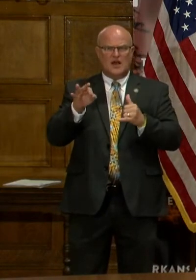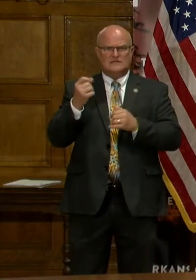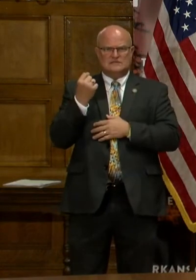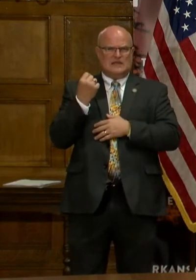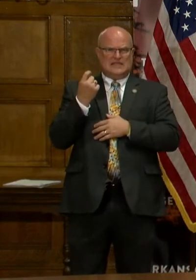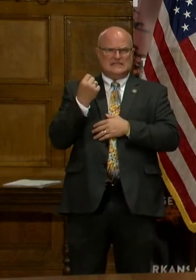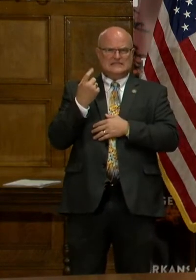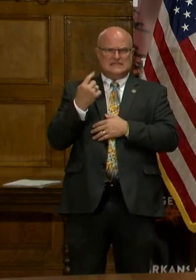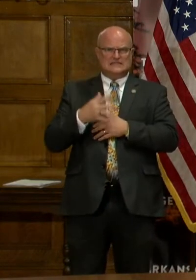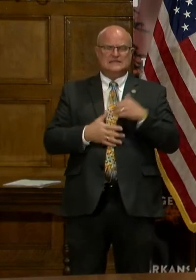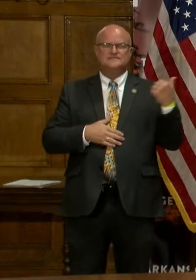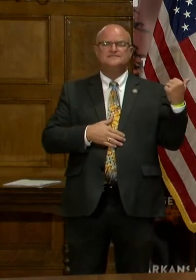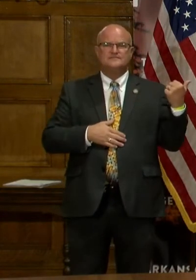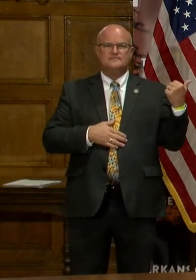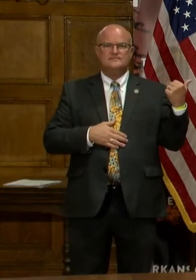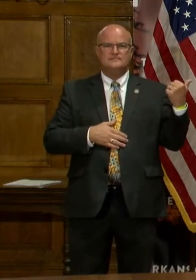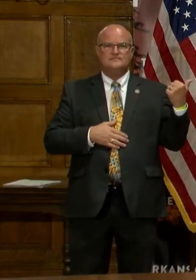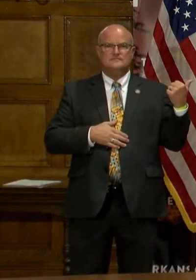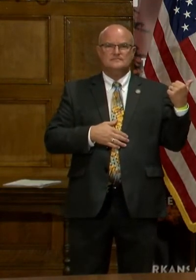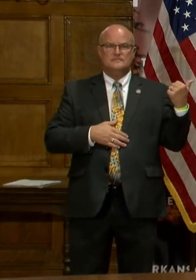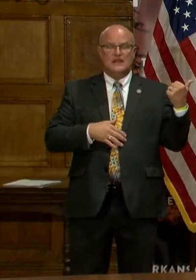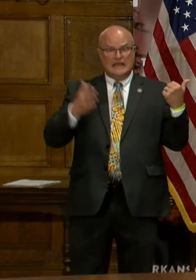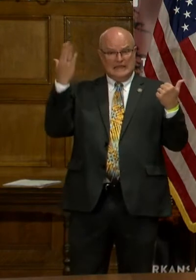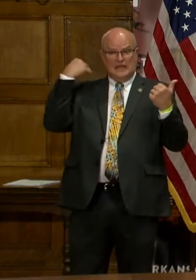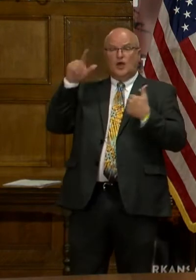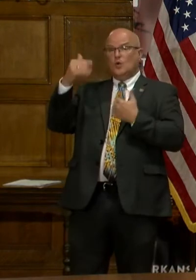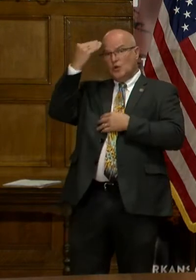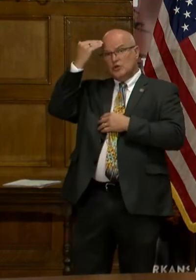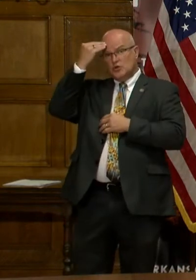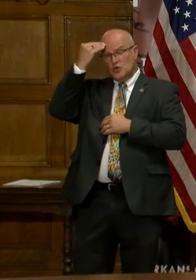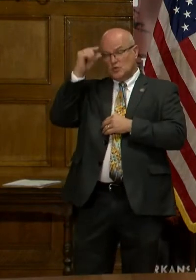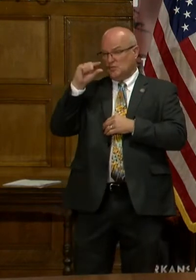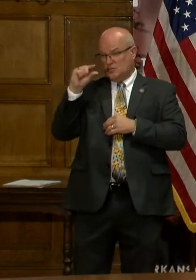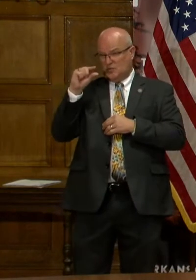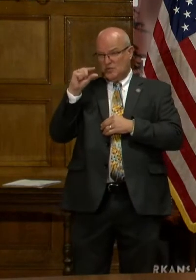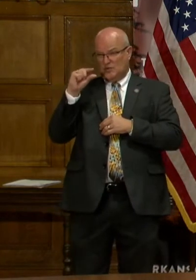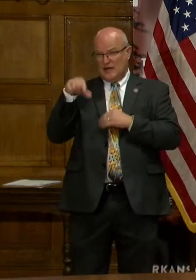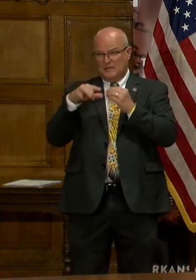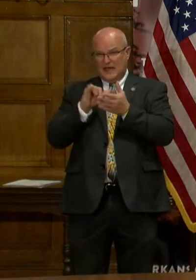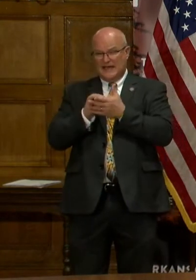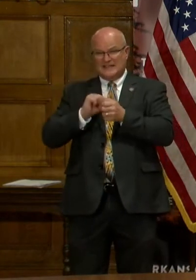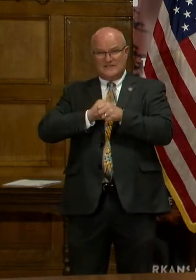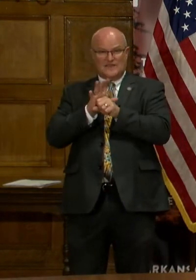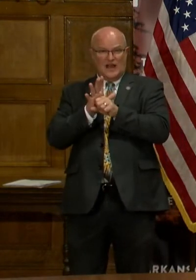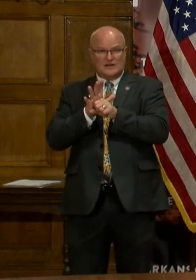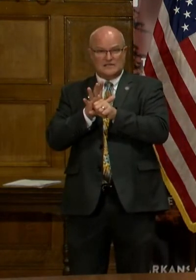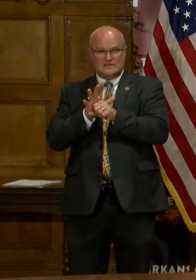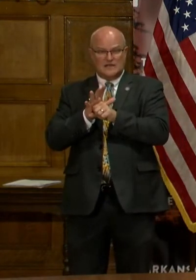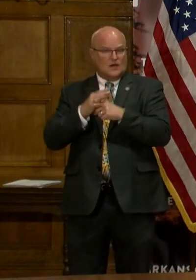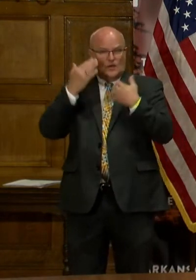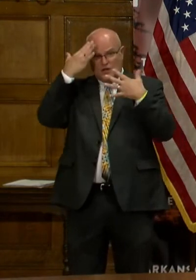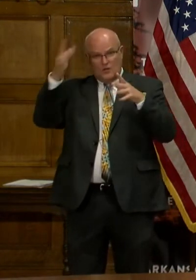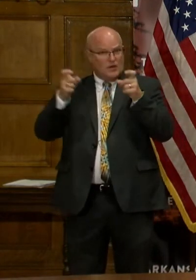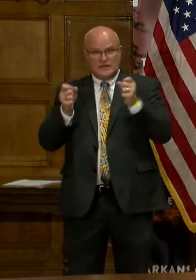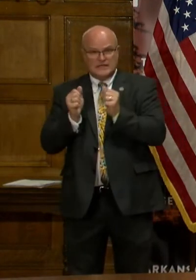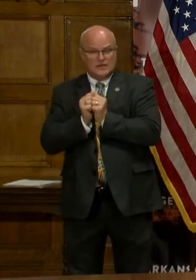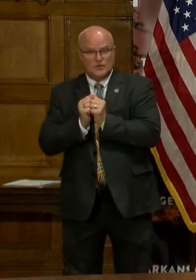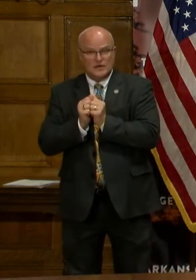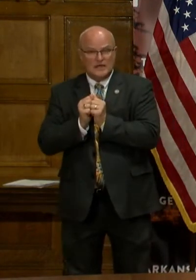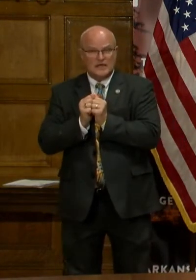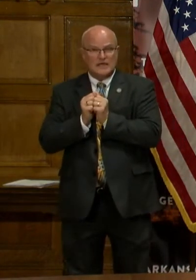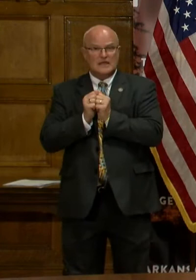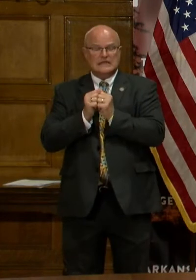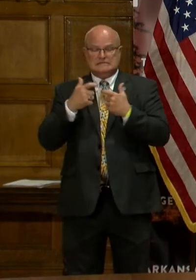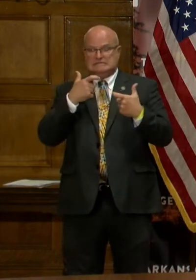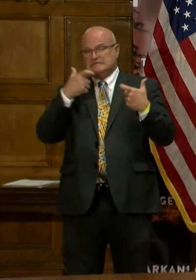sense? Because that was then when we knew very little. We didn't know what we were dealing with. There was